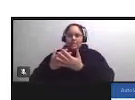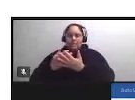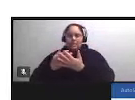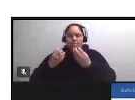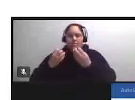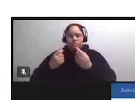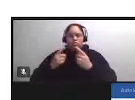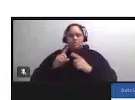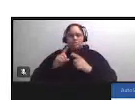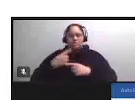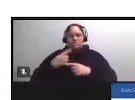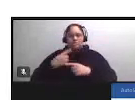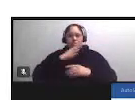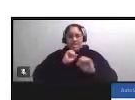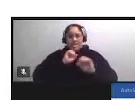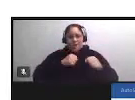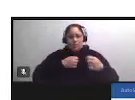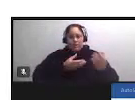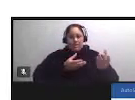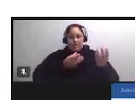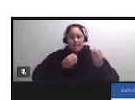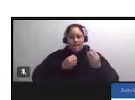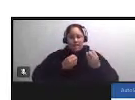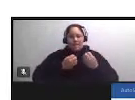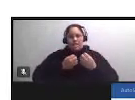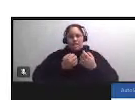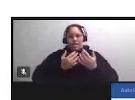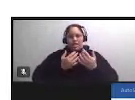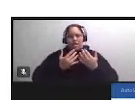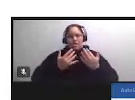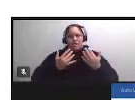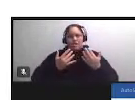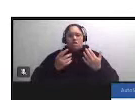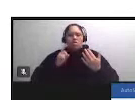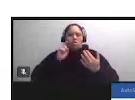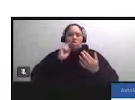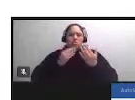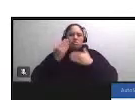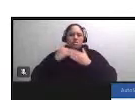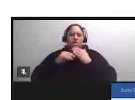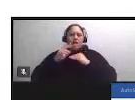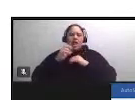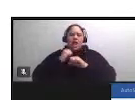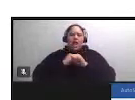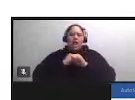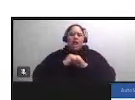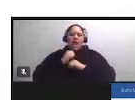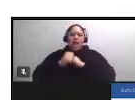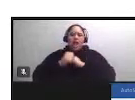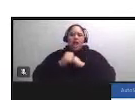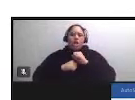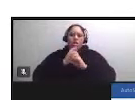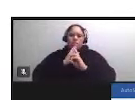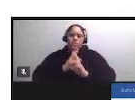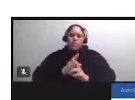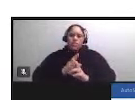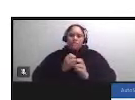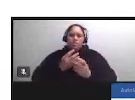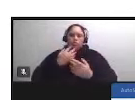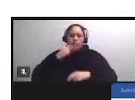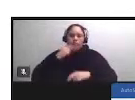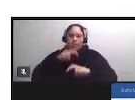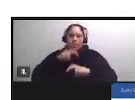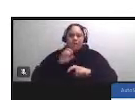Dustin, we get the track of all from the annual reports, there were information that we needed. If we